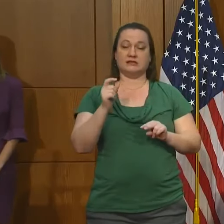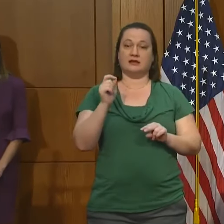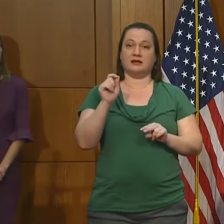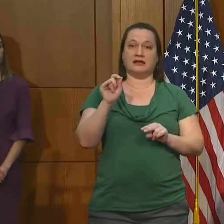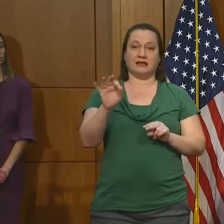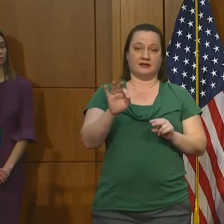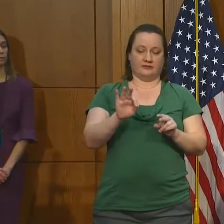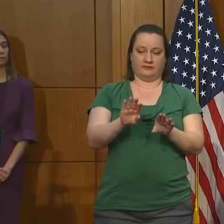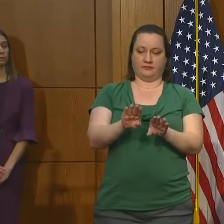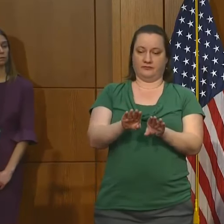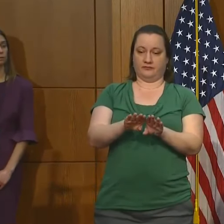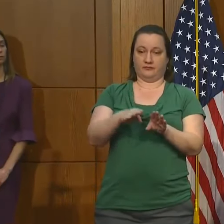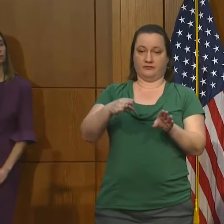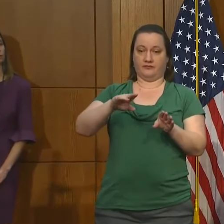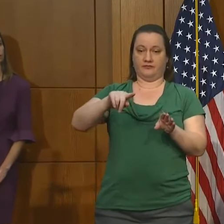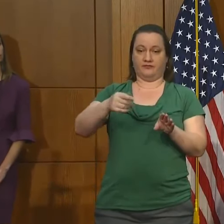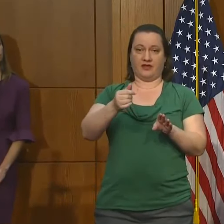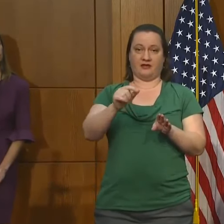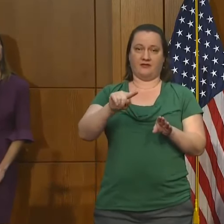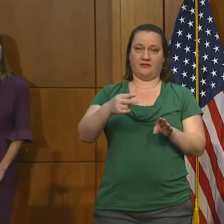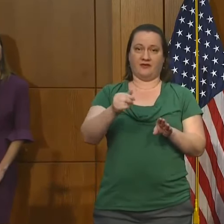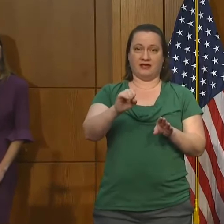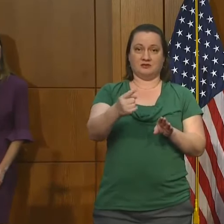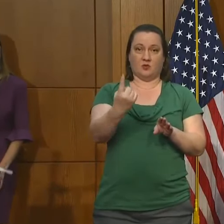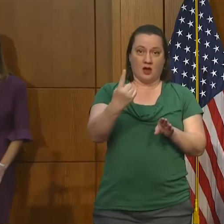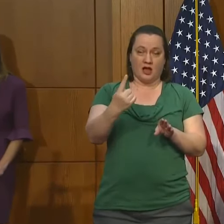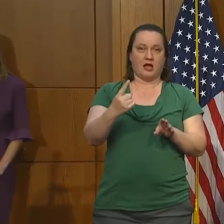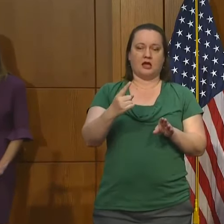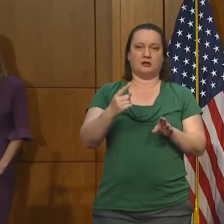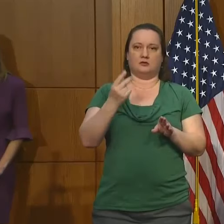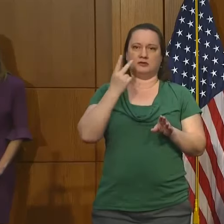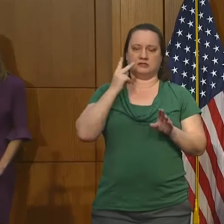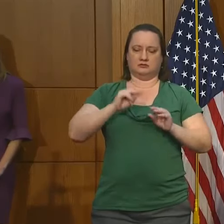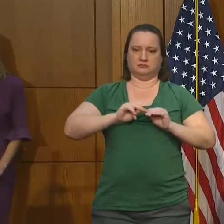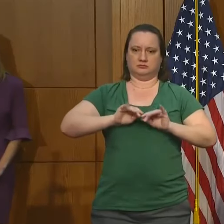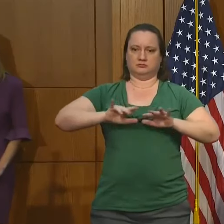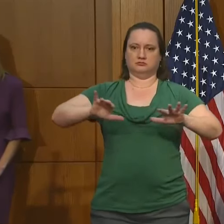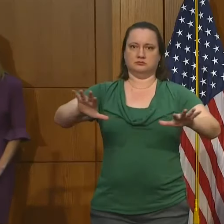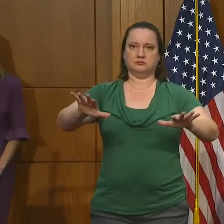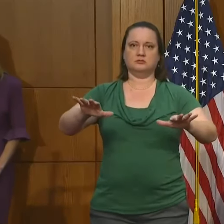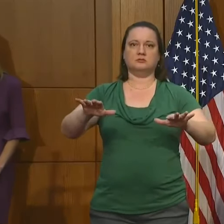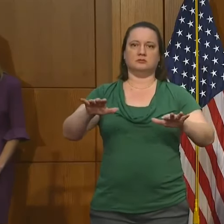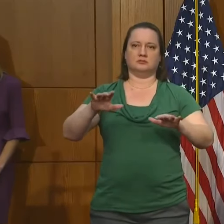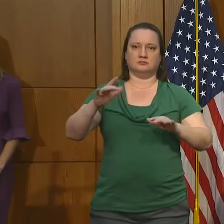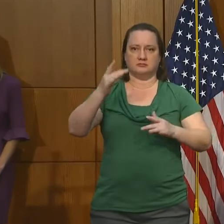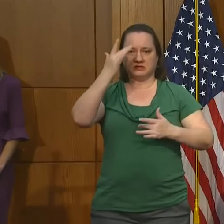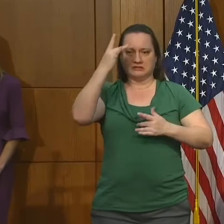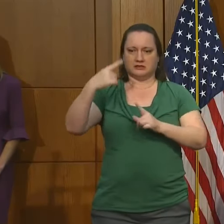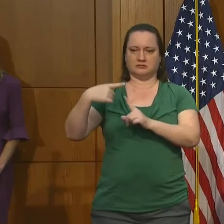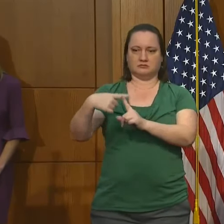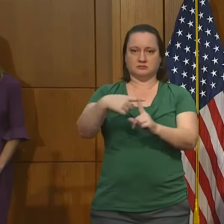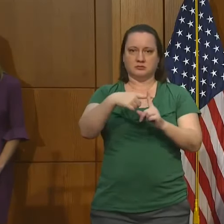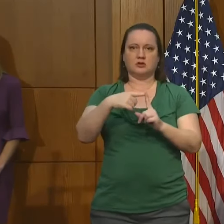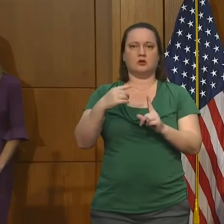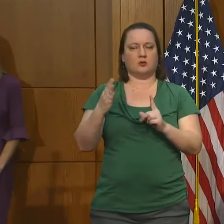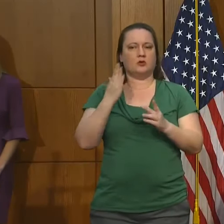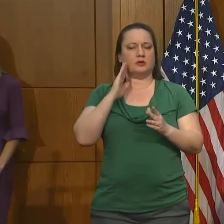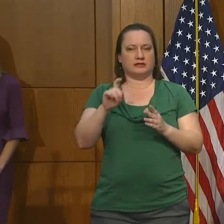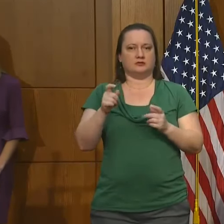numbers go in directions that we're not comfortable with, then obviously we'll be able to or need to make adjustments in our